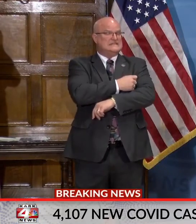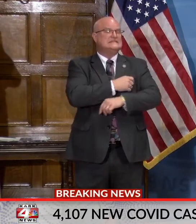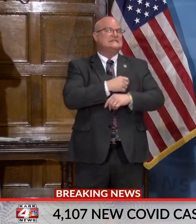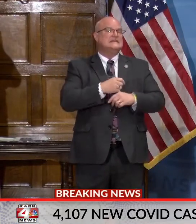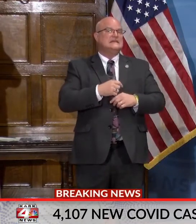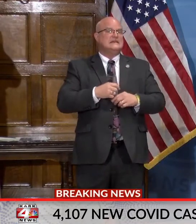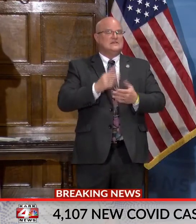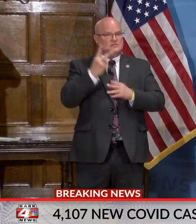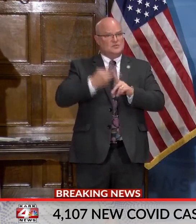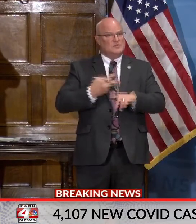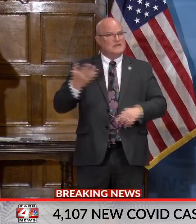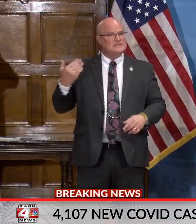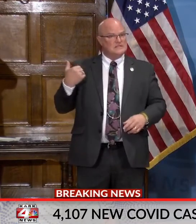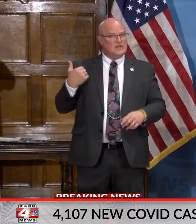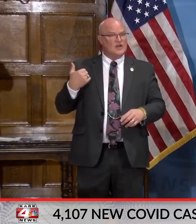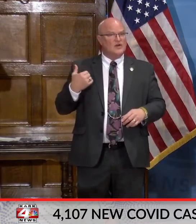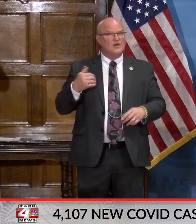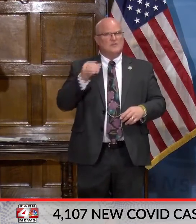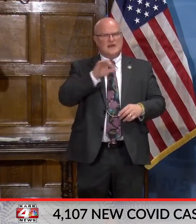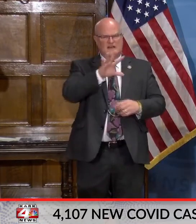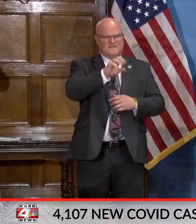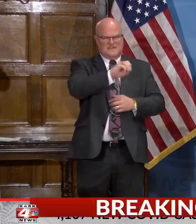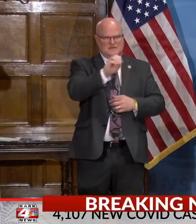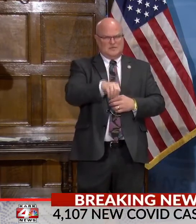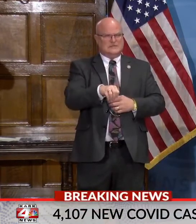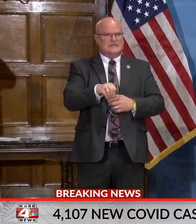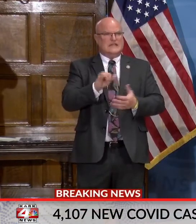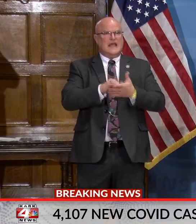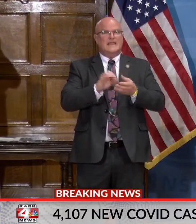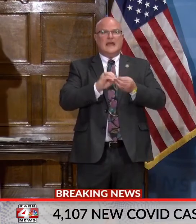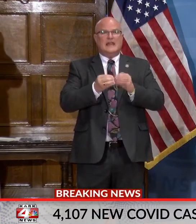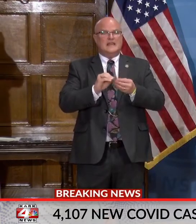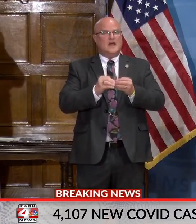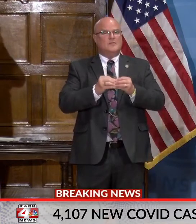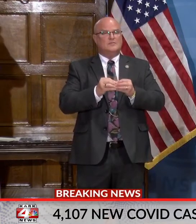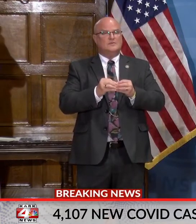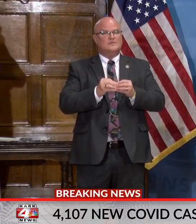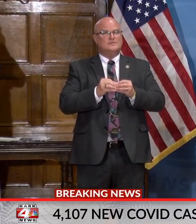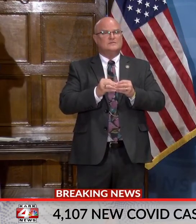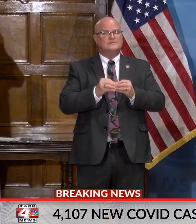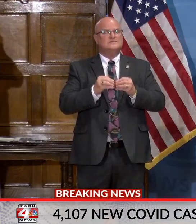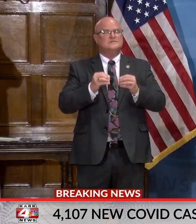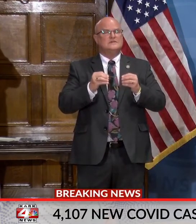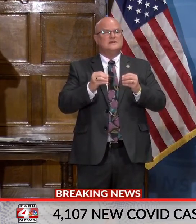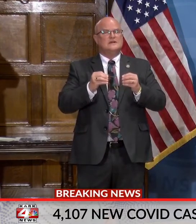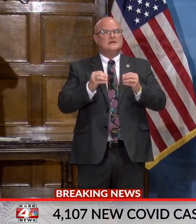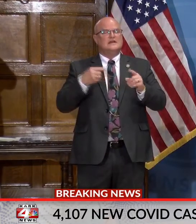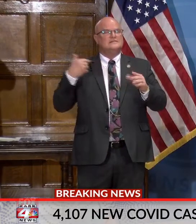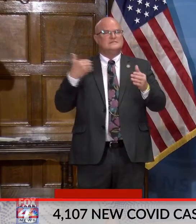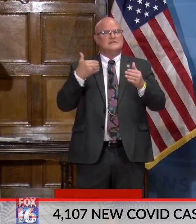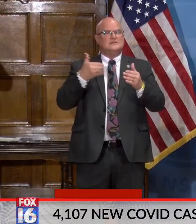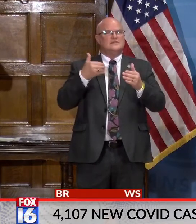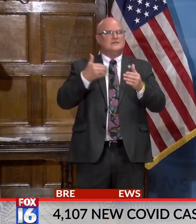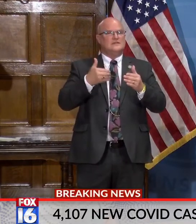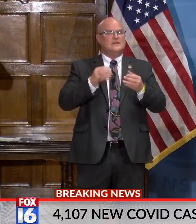2 months ago was about 50%. That number has increased and is getting to